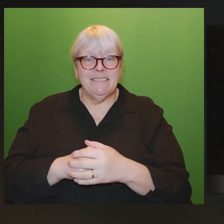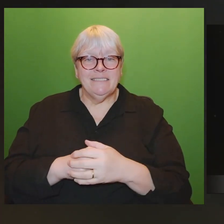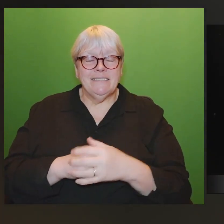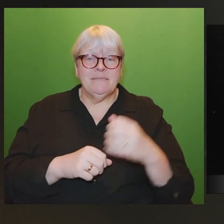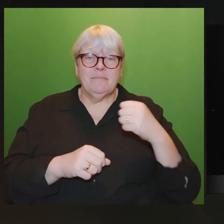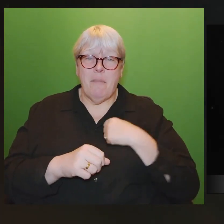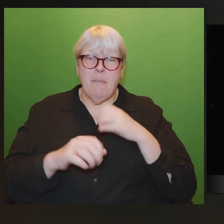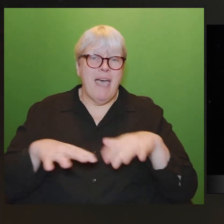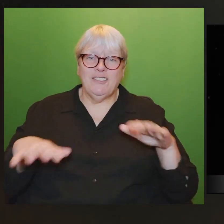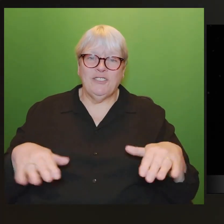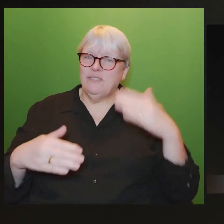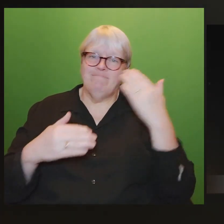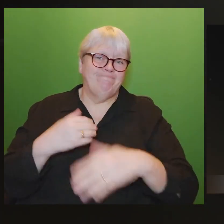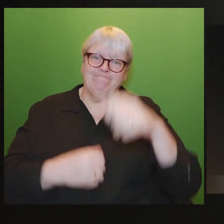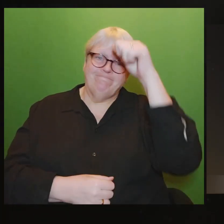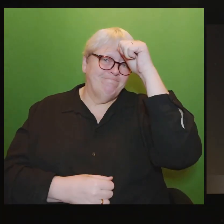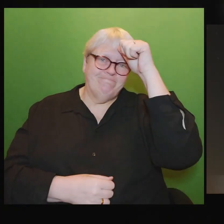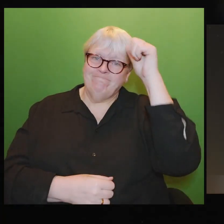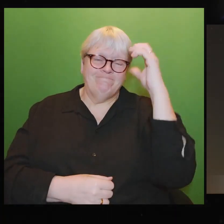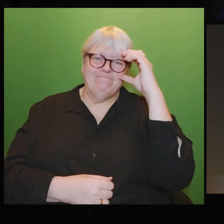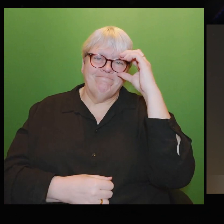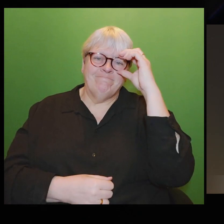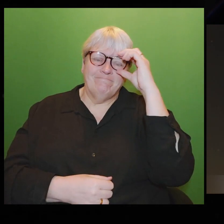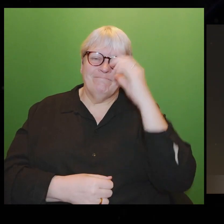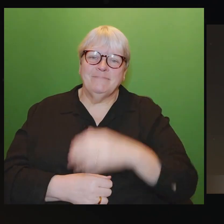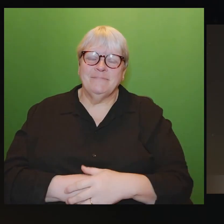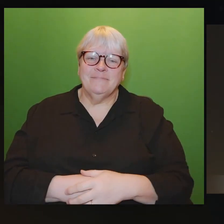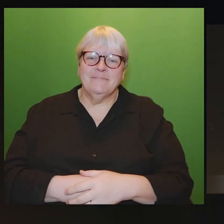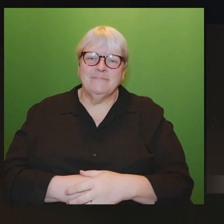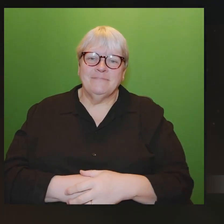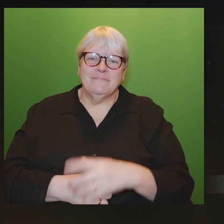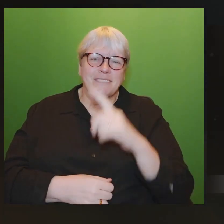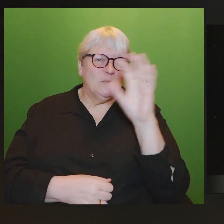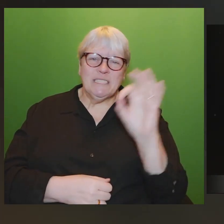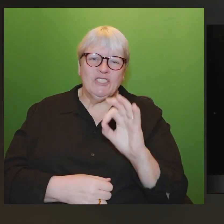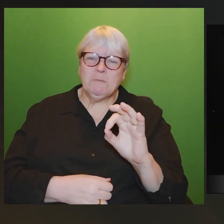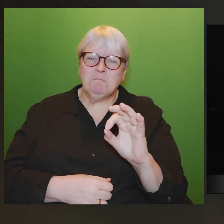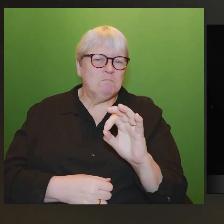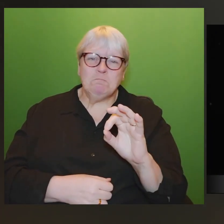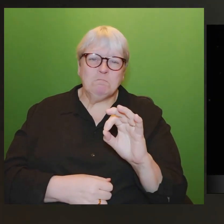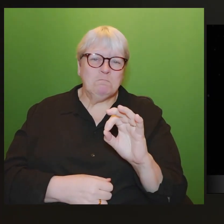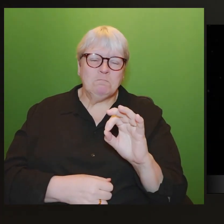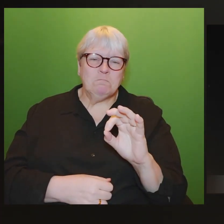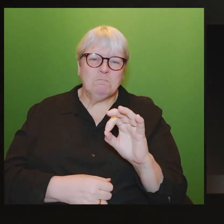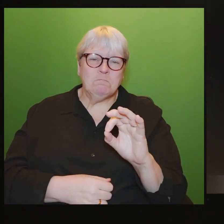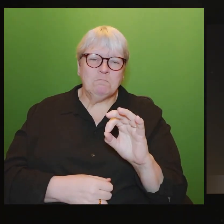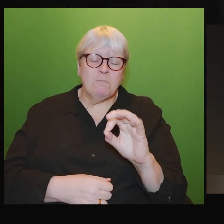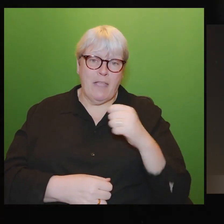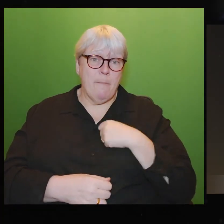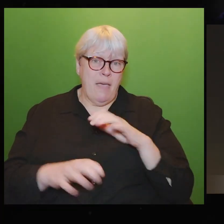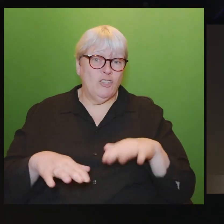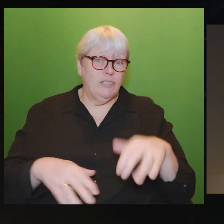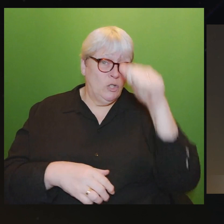and displaced leads to a loss of family, history, connection and identity that leaves a gaping hole in the lives of